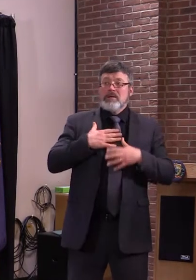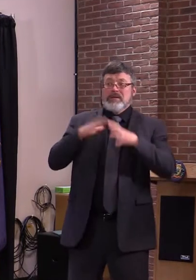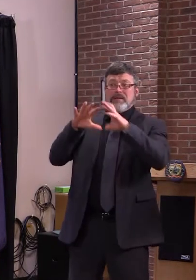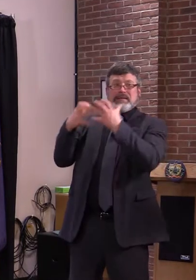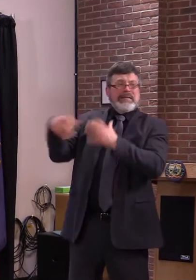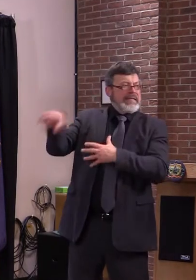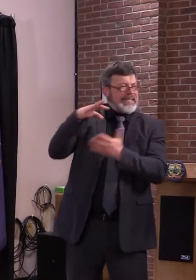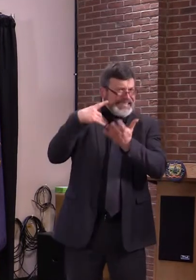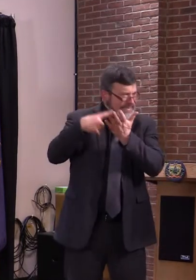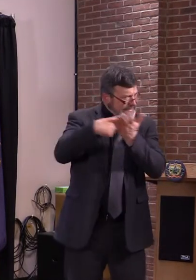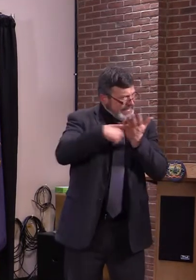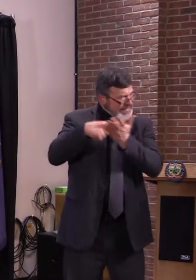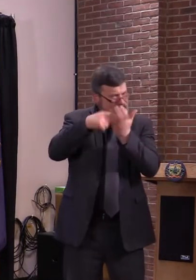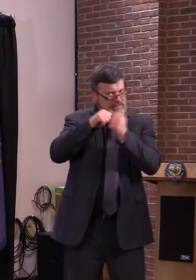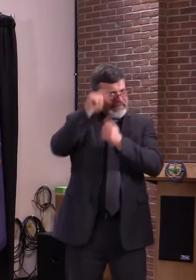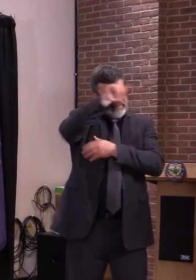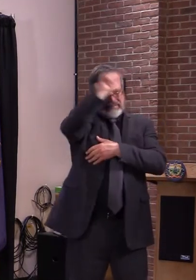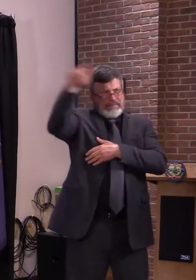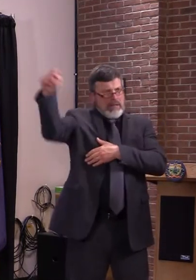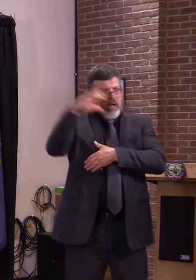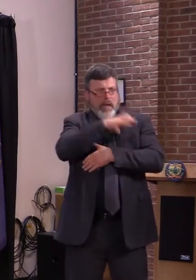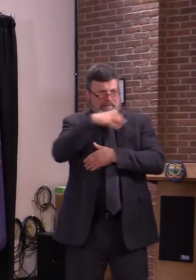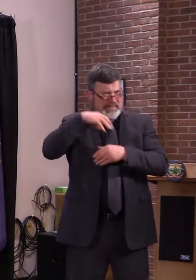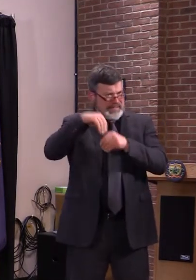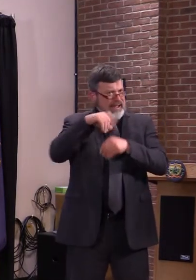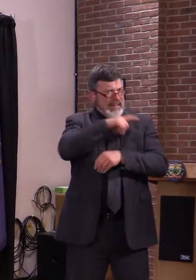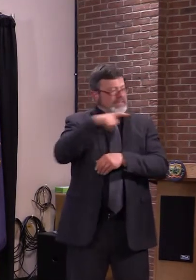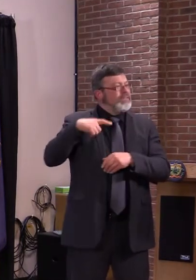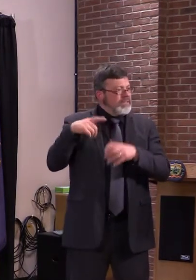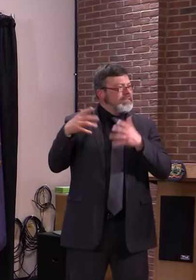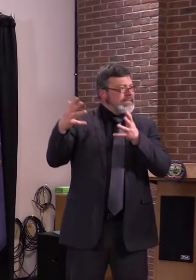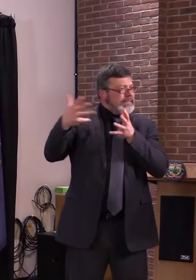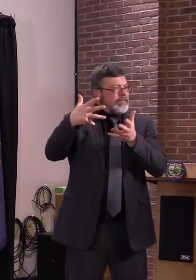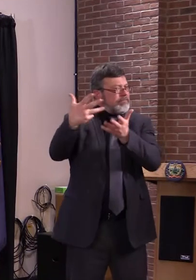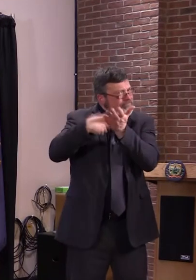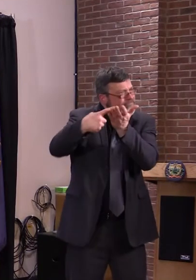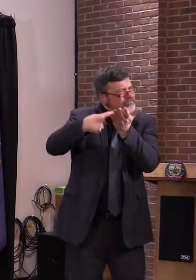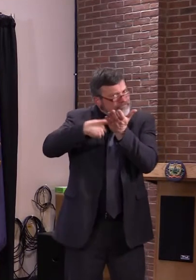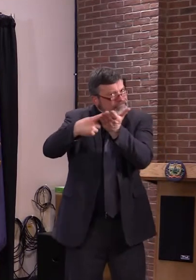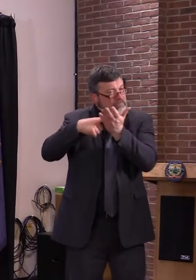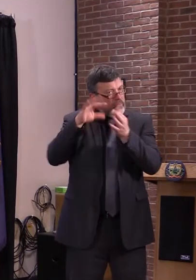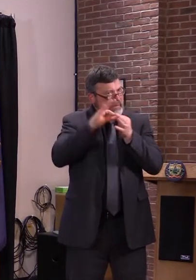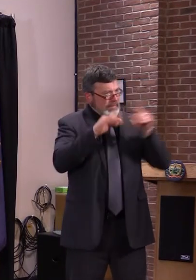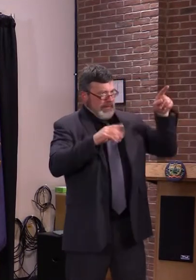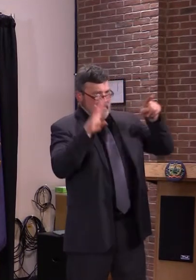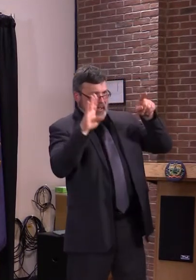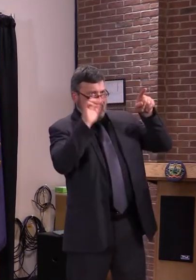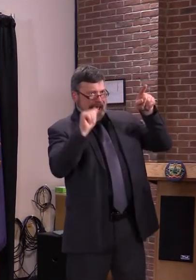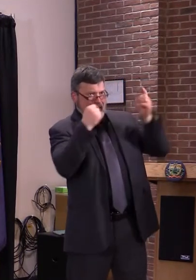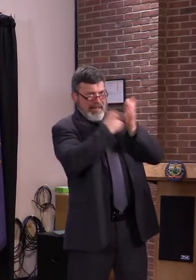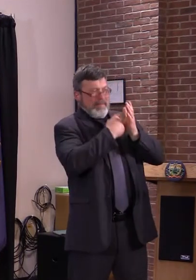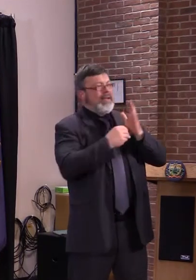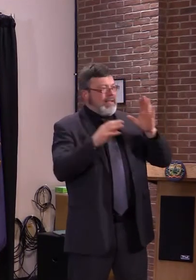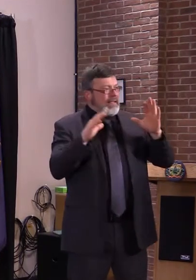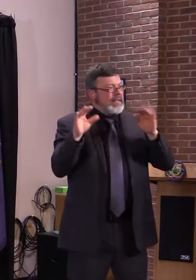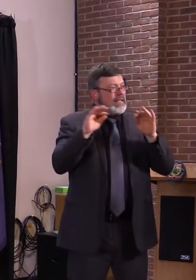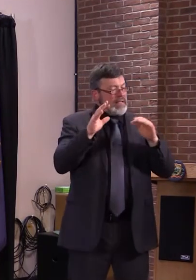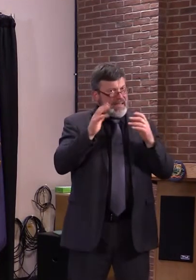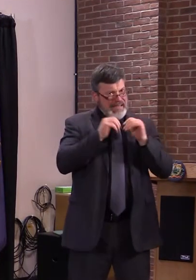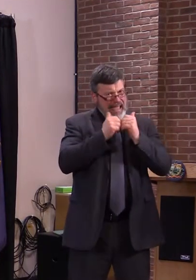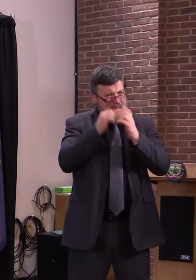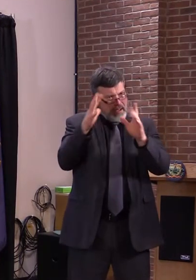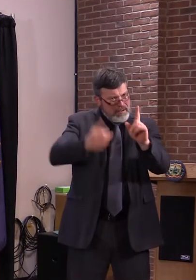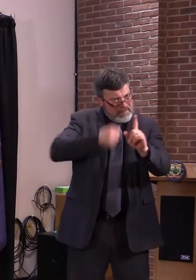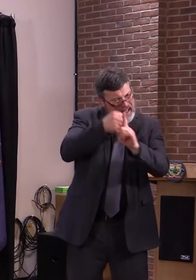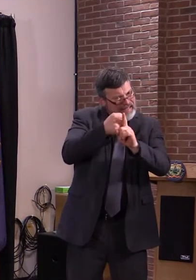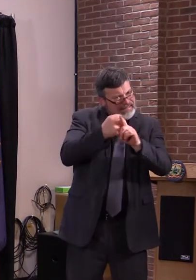Over the last few weeks, we've laid out where we'd like to see the BAA investments go to get the best results for Vermonters. Secretary Clouser is here to